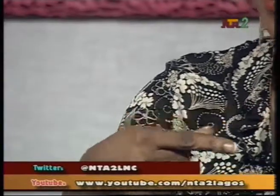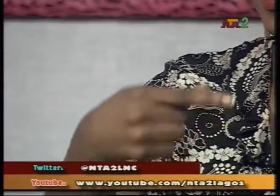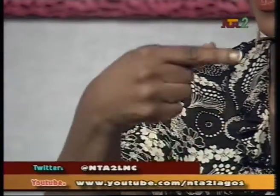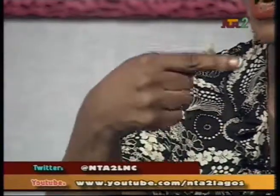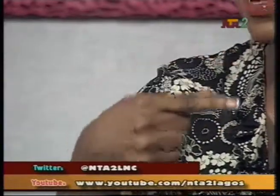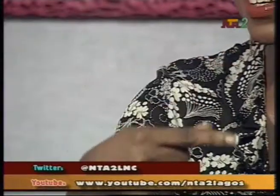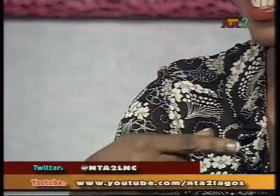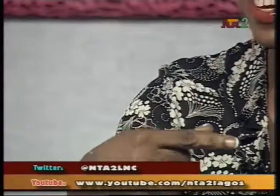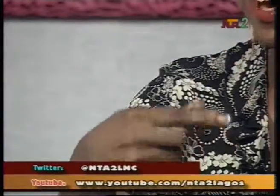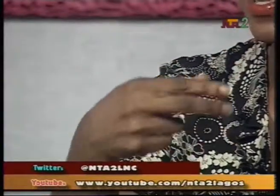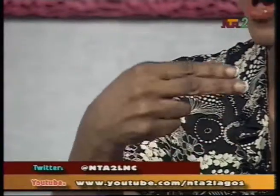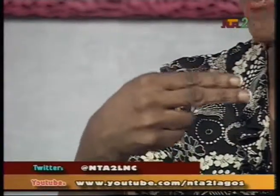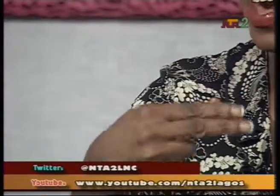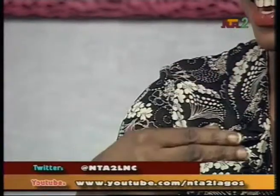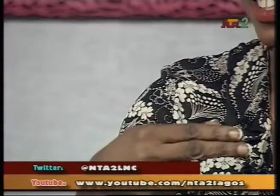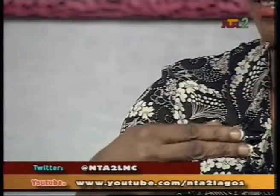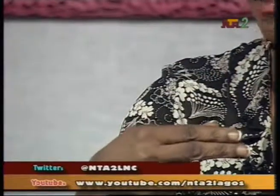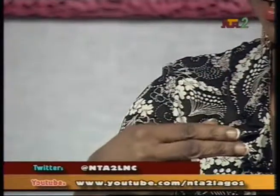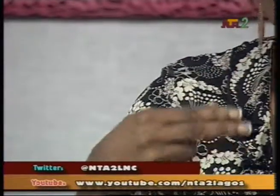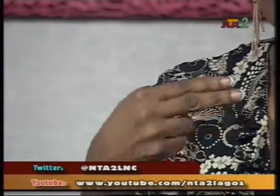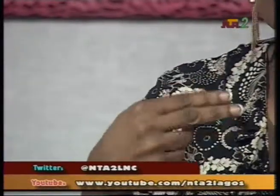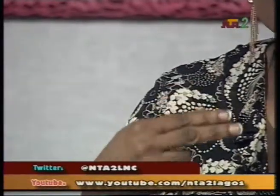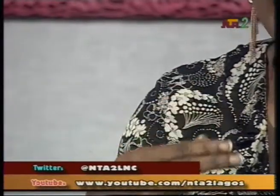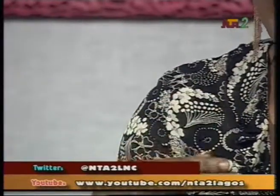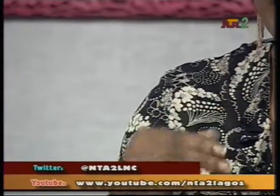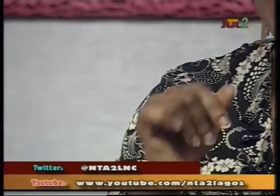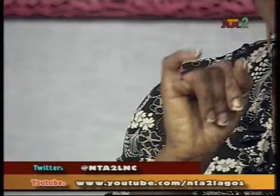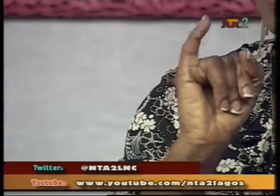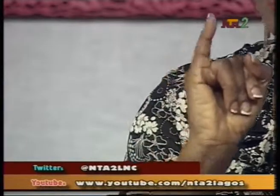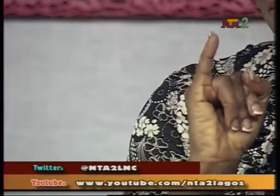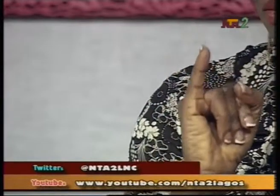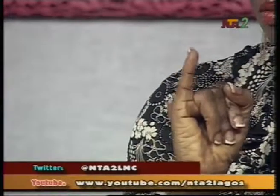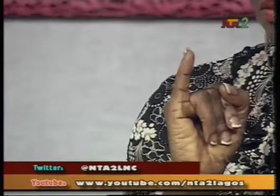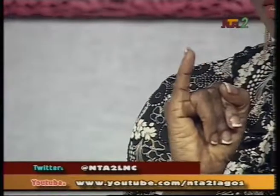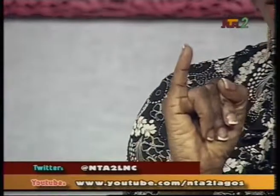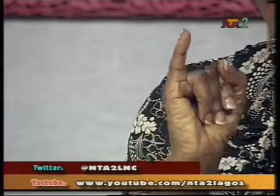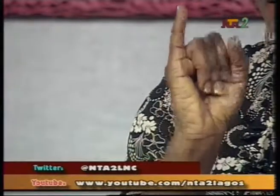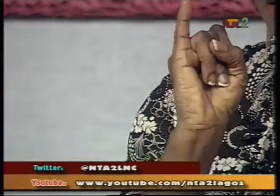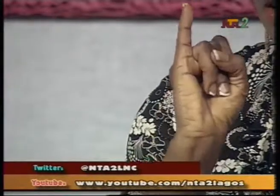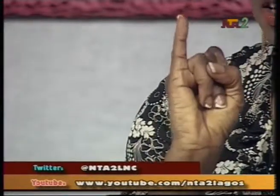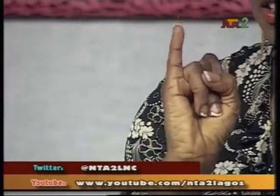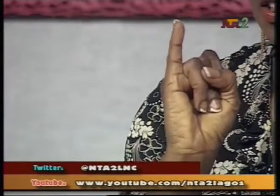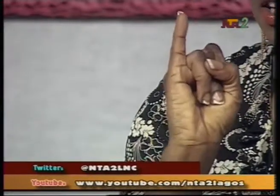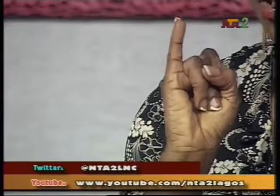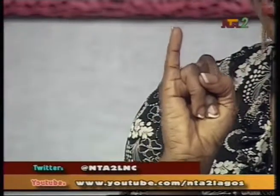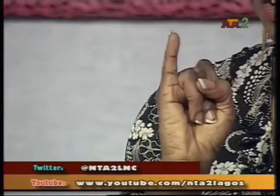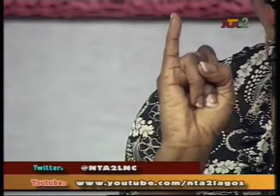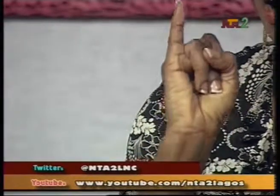so you have letter G and then you have H. And of course, I is so simple. The index and the little finger